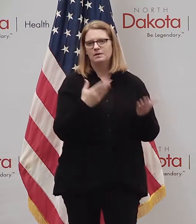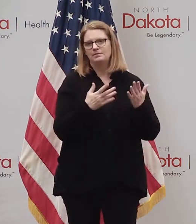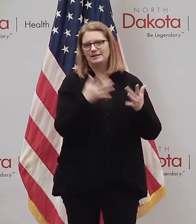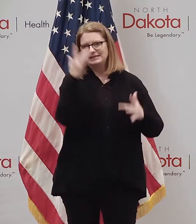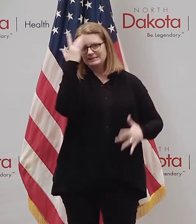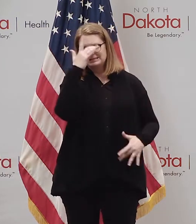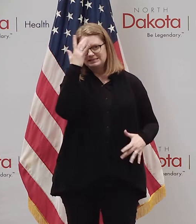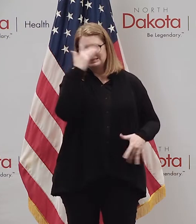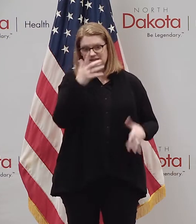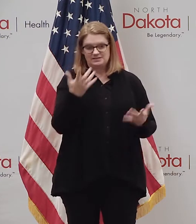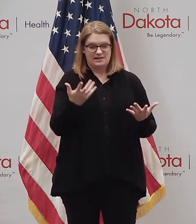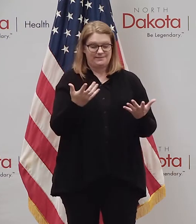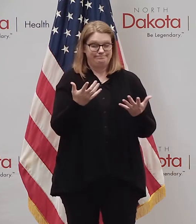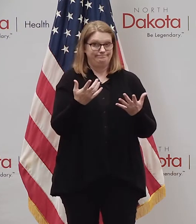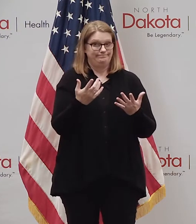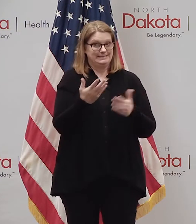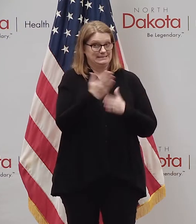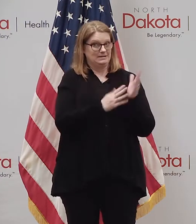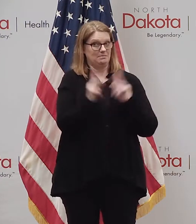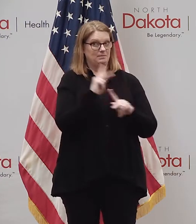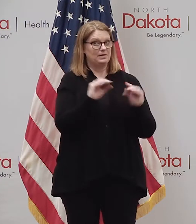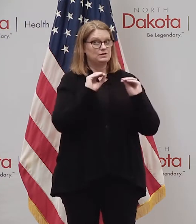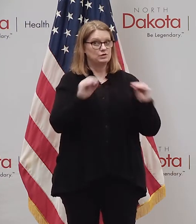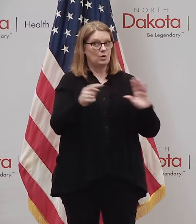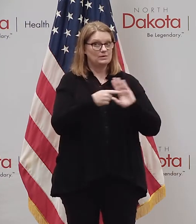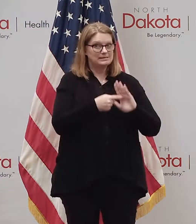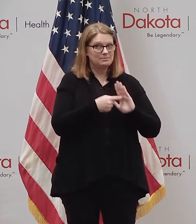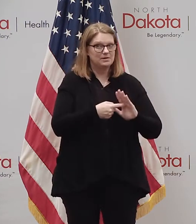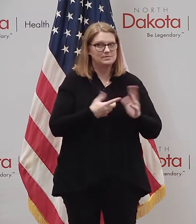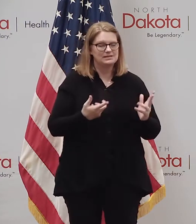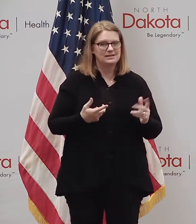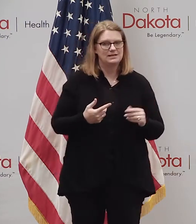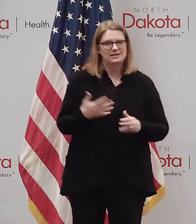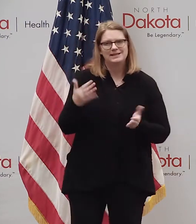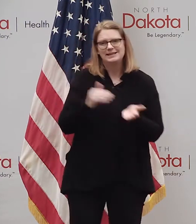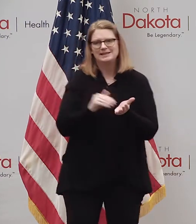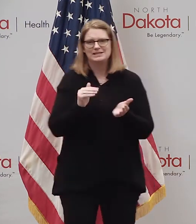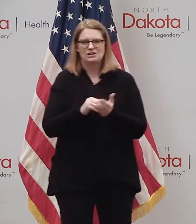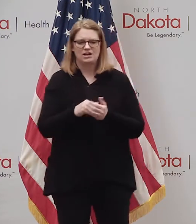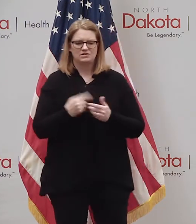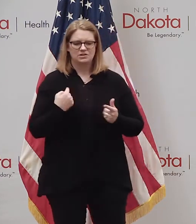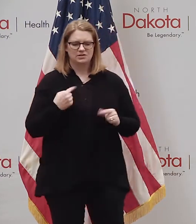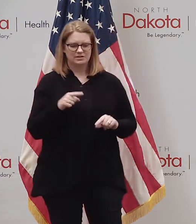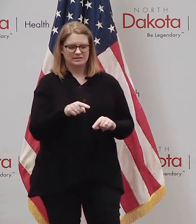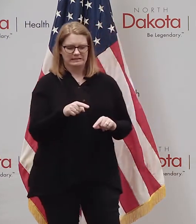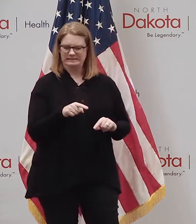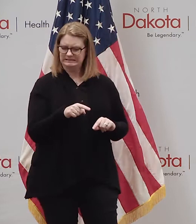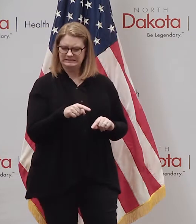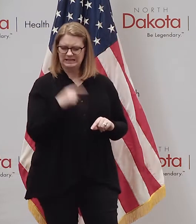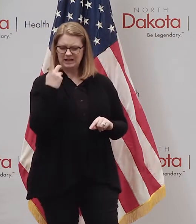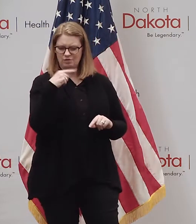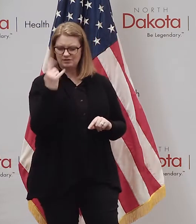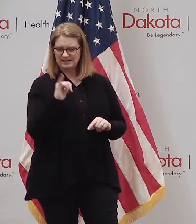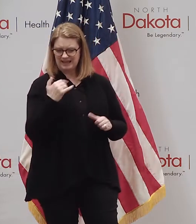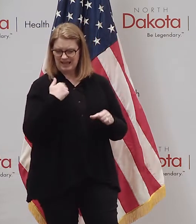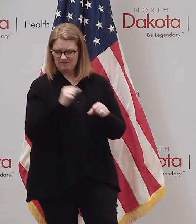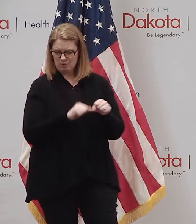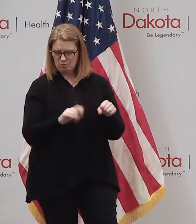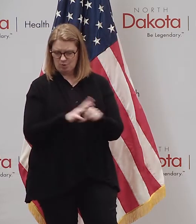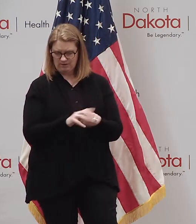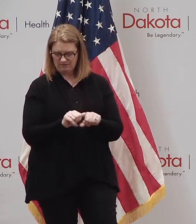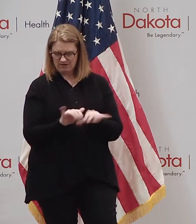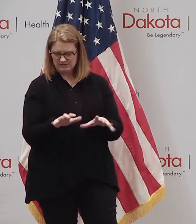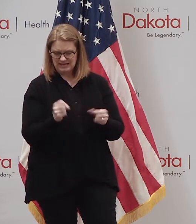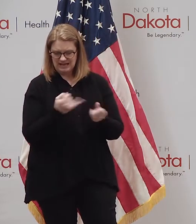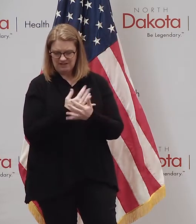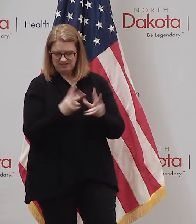very asymptomatic, and because then a doctor can't go, you know what, I really don't believe that result. This looks like you have coronavirus. Everything tells